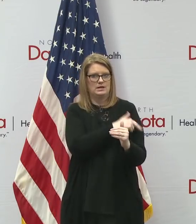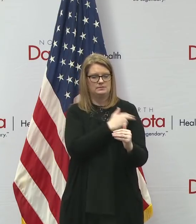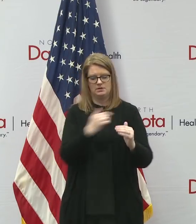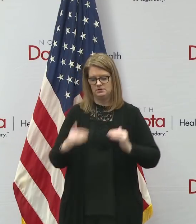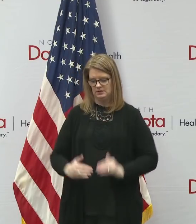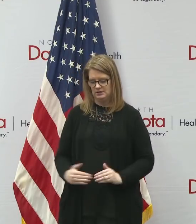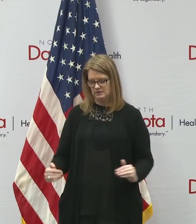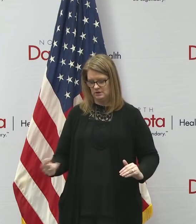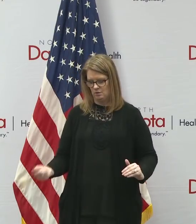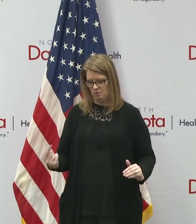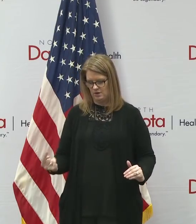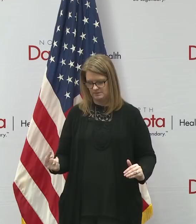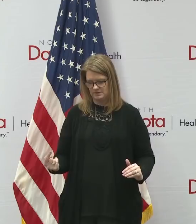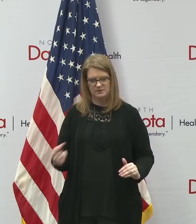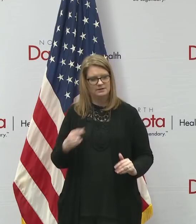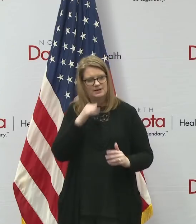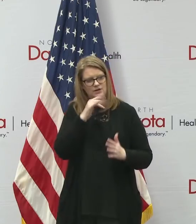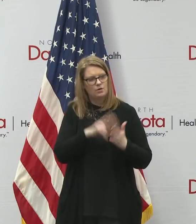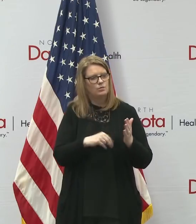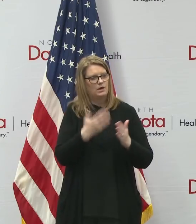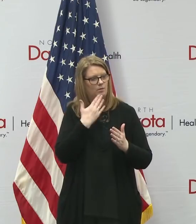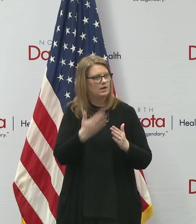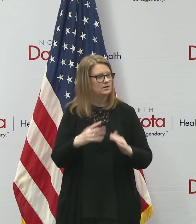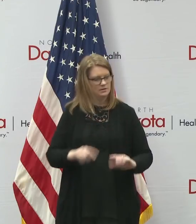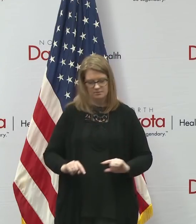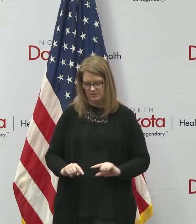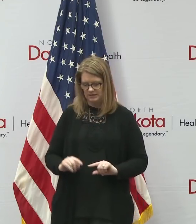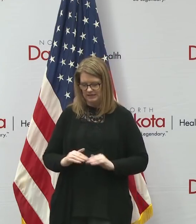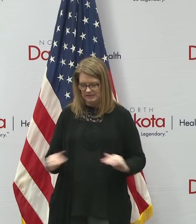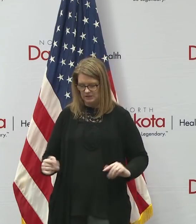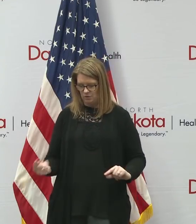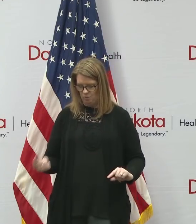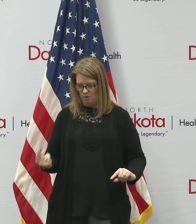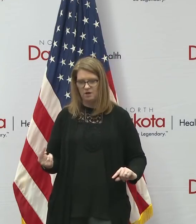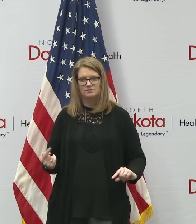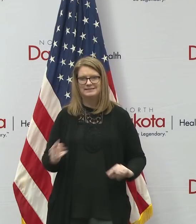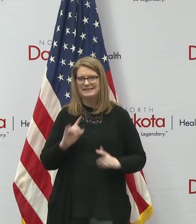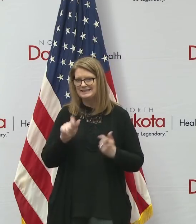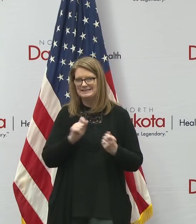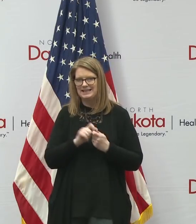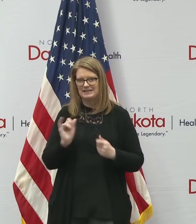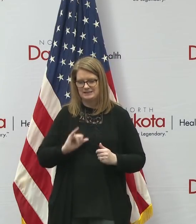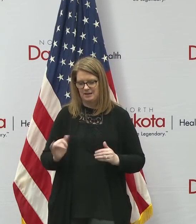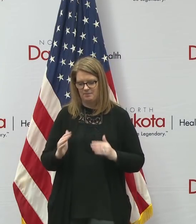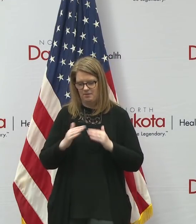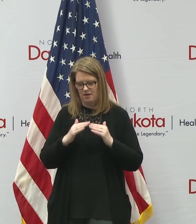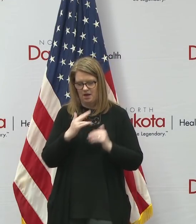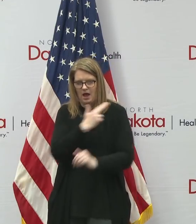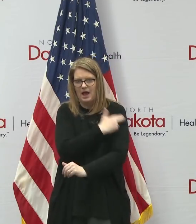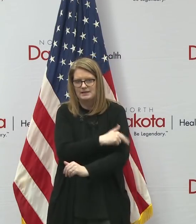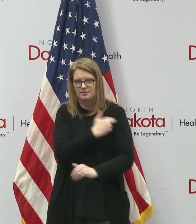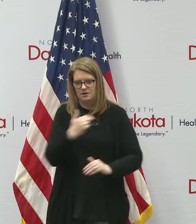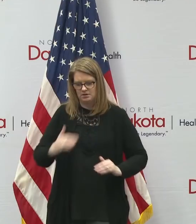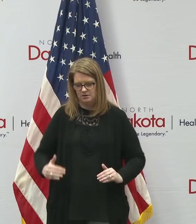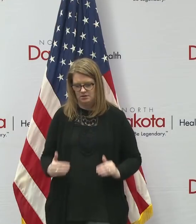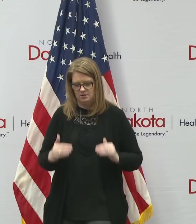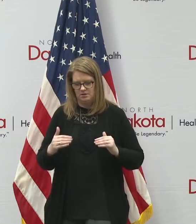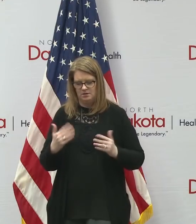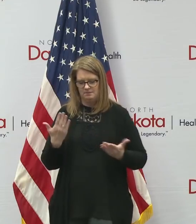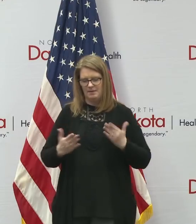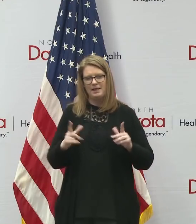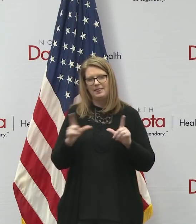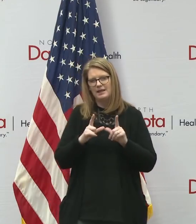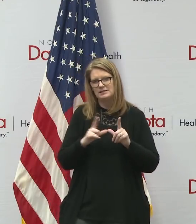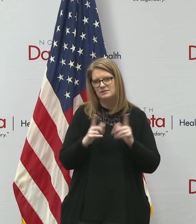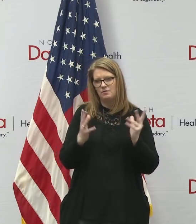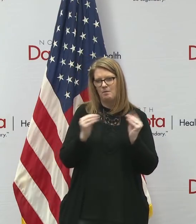a script, because I don't read well. Tier 1 is the exact same hospital, but they may be licensed for